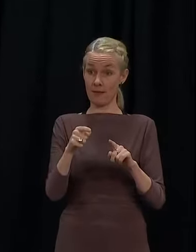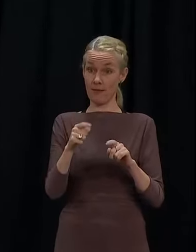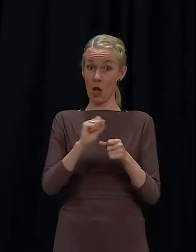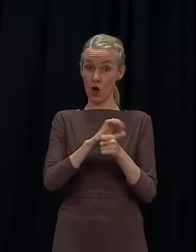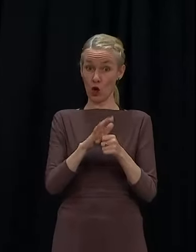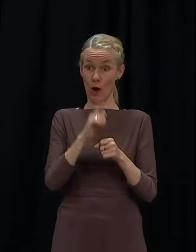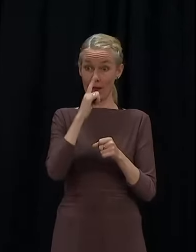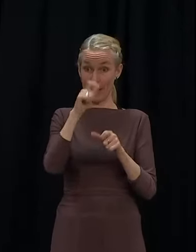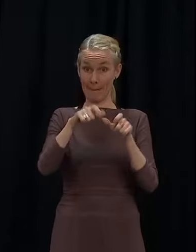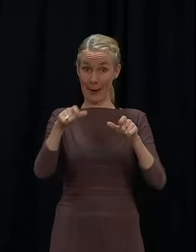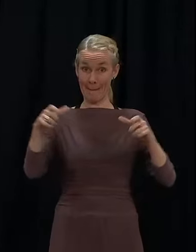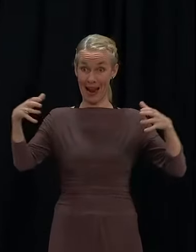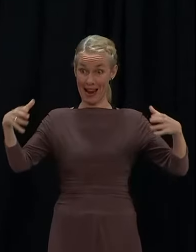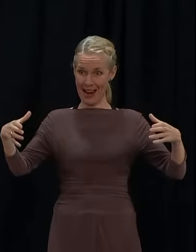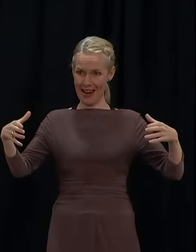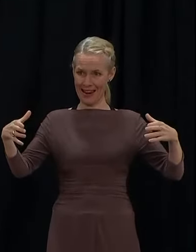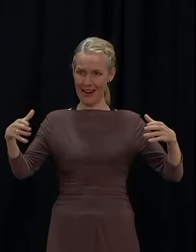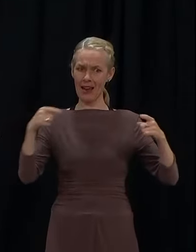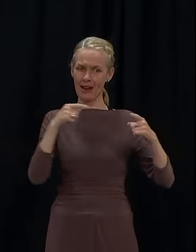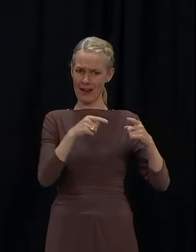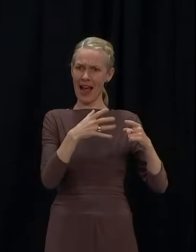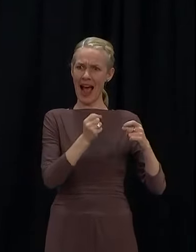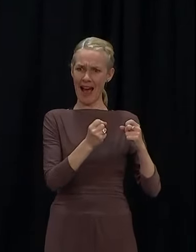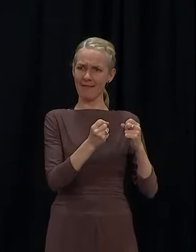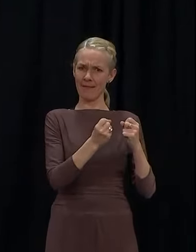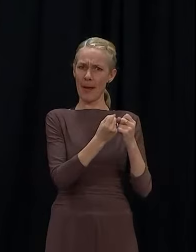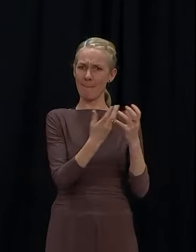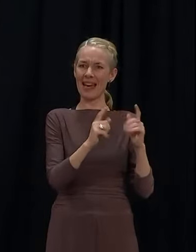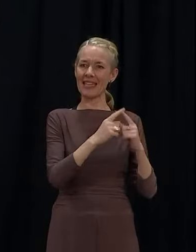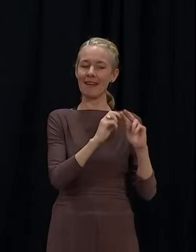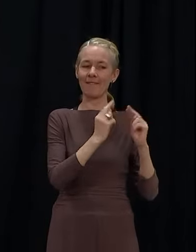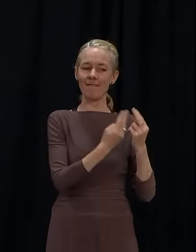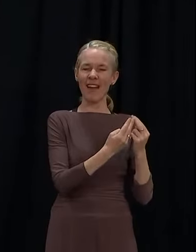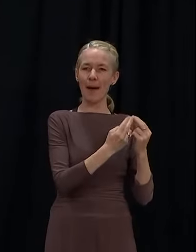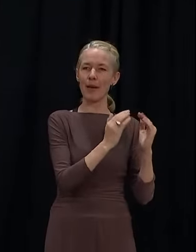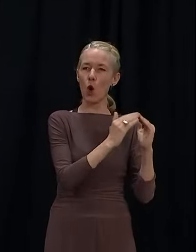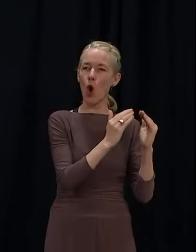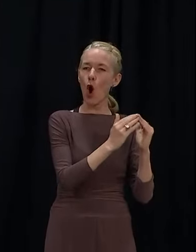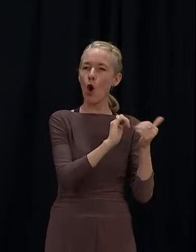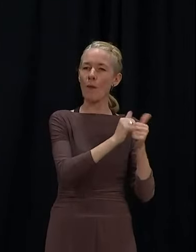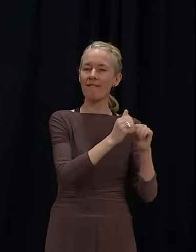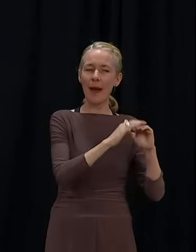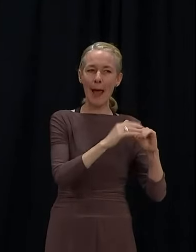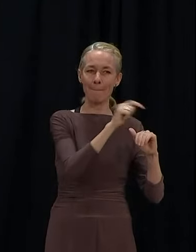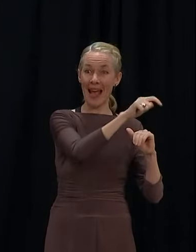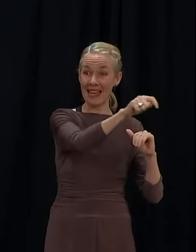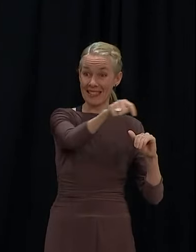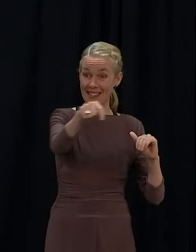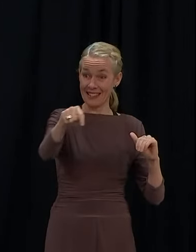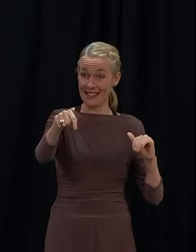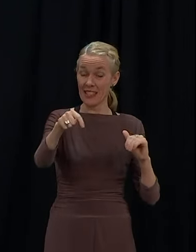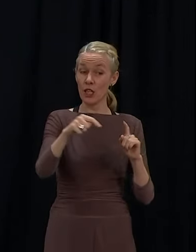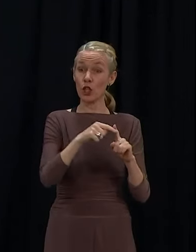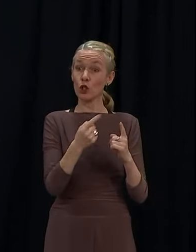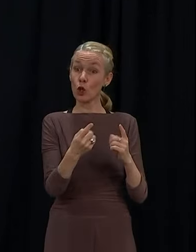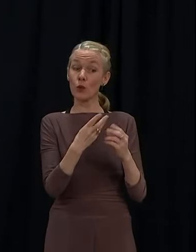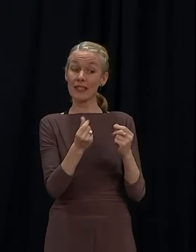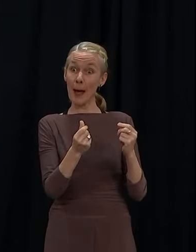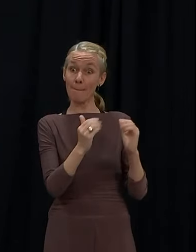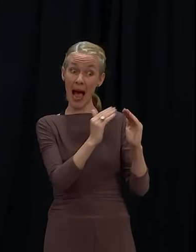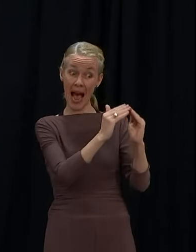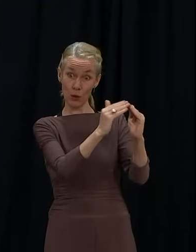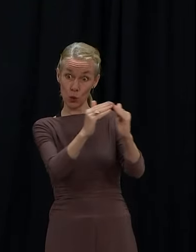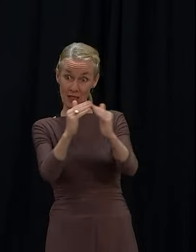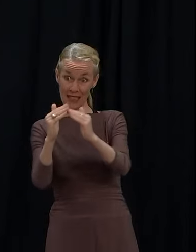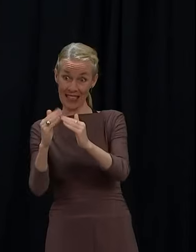just yesterday, 37 from within the households. There are a number who have not yet tested positive, so as grim